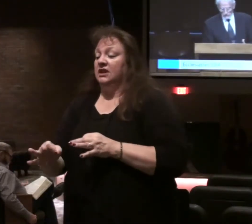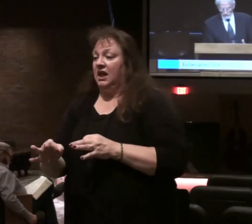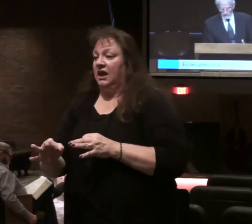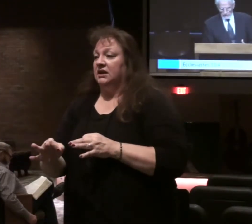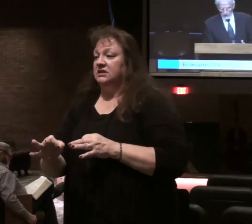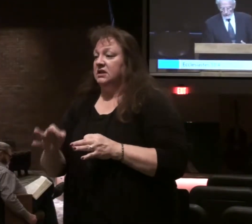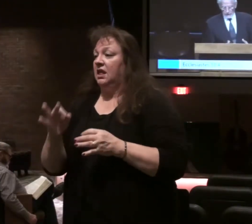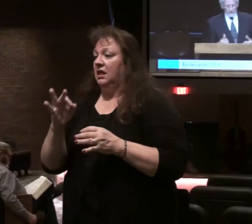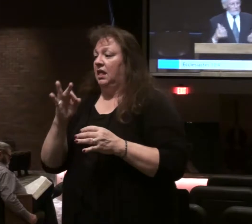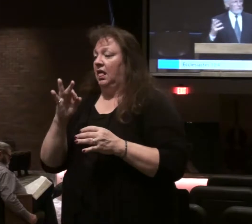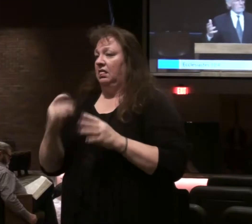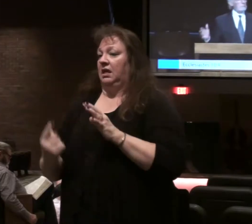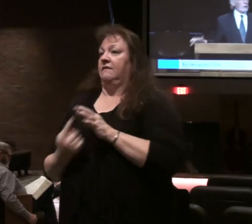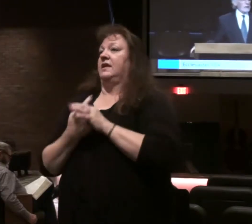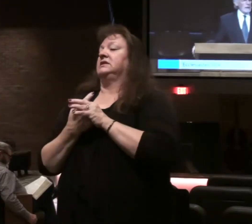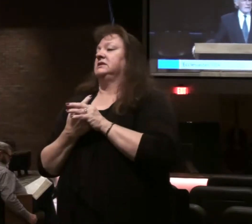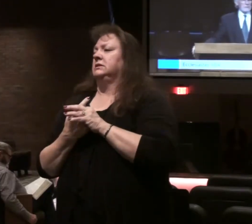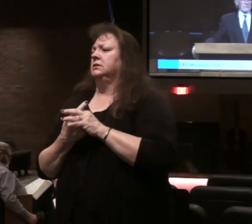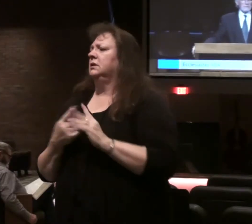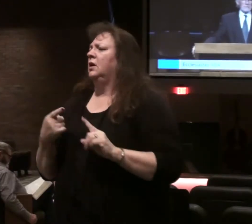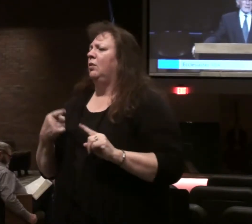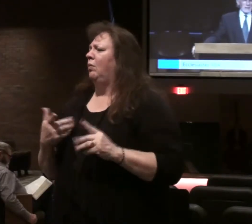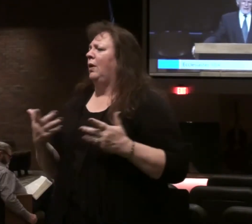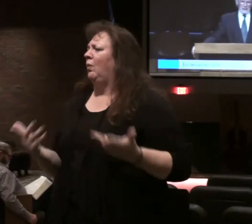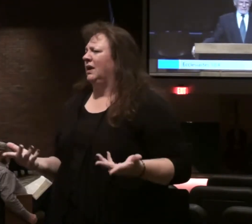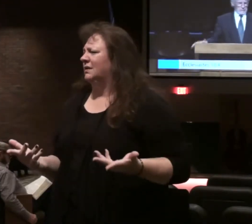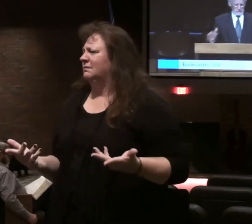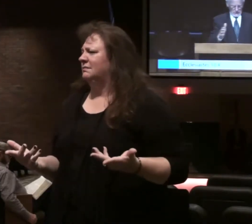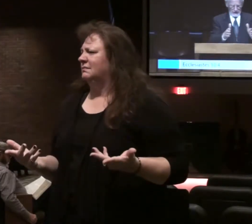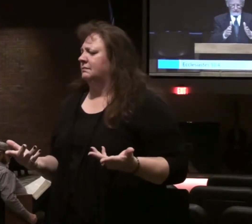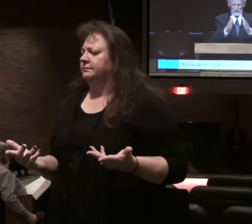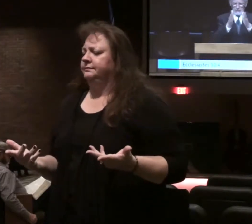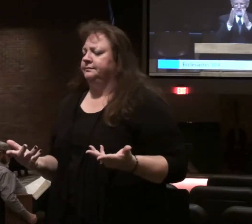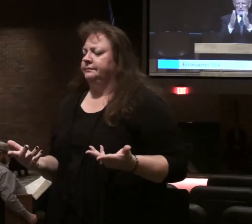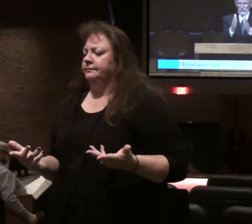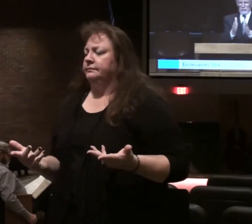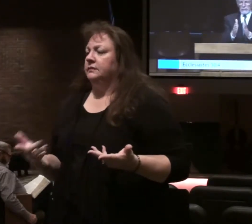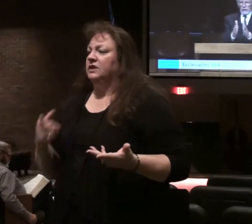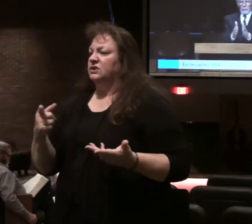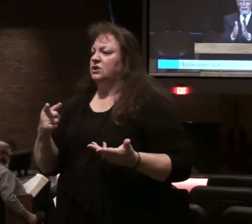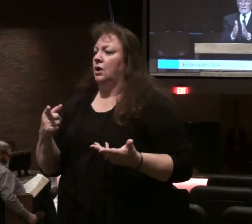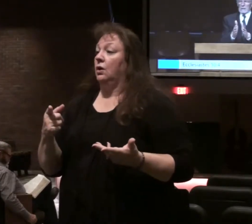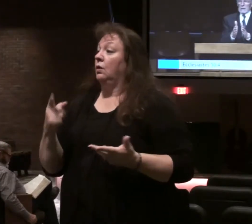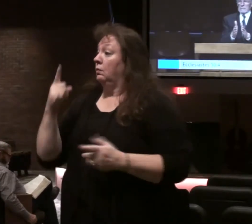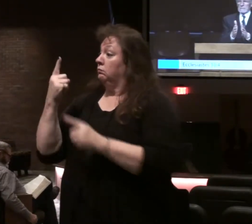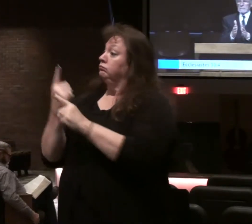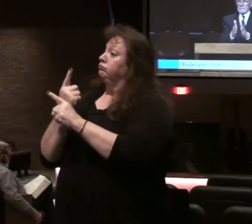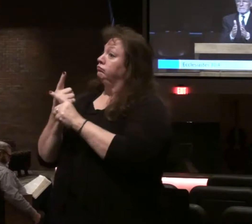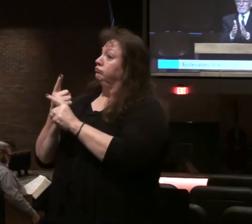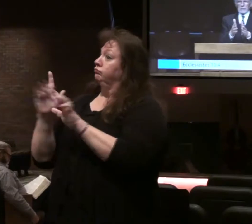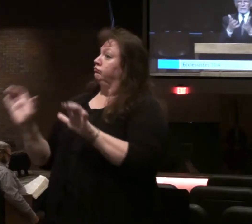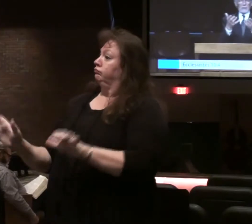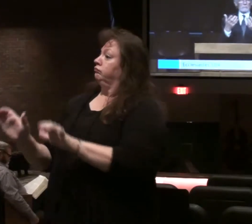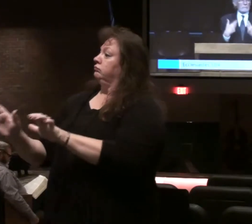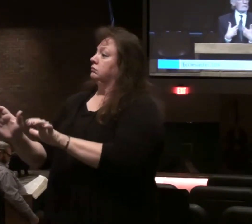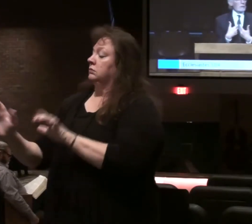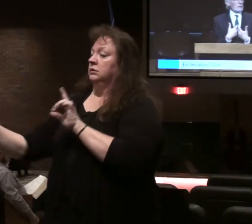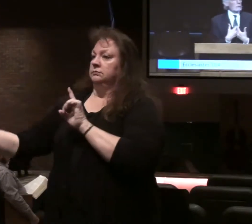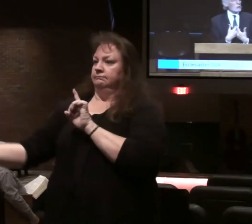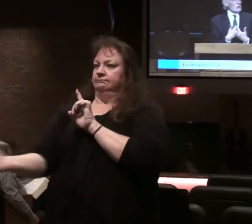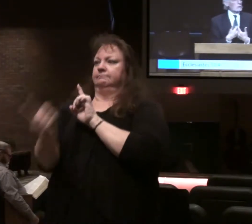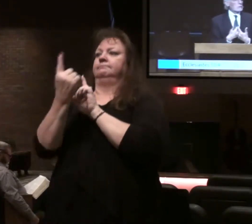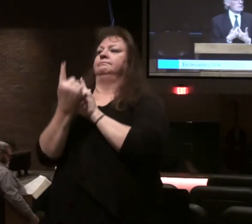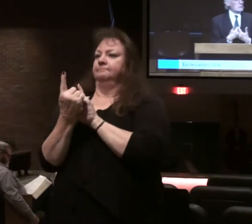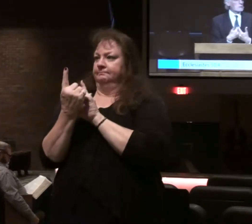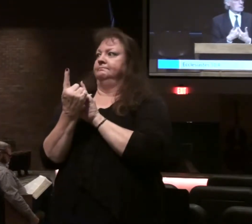offenses. The point is, now if you're conducting yourself wisely, but you come before